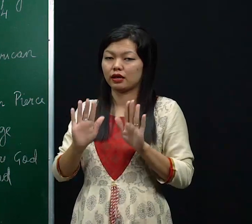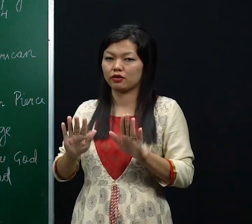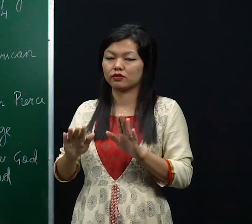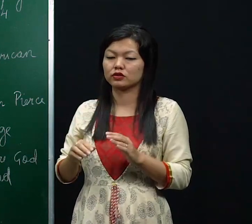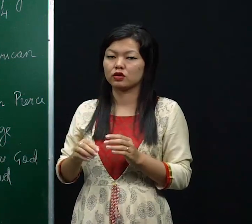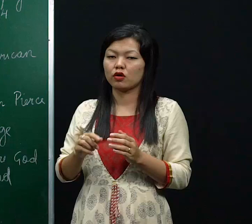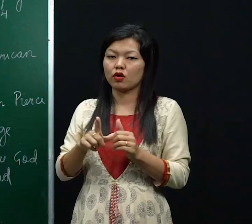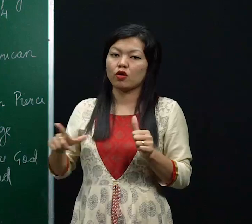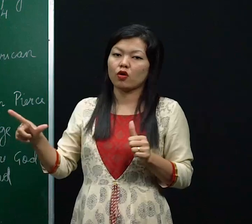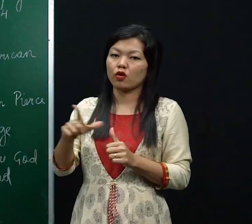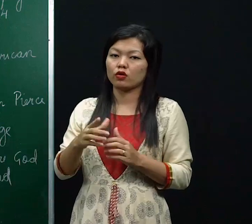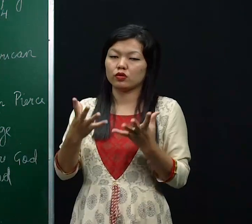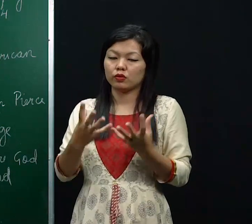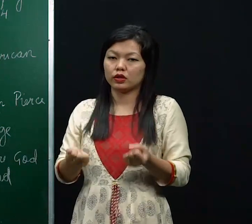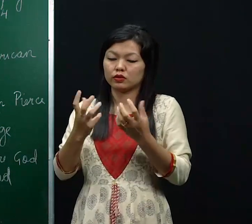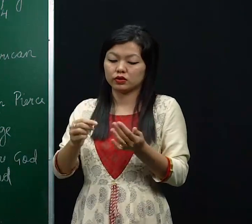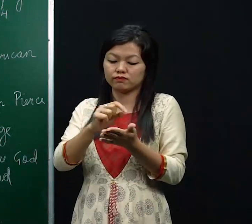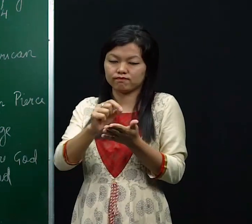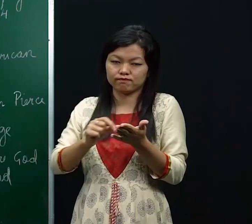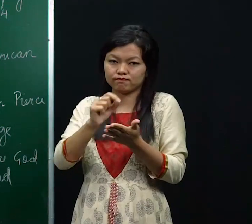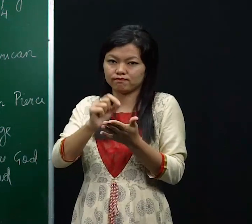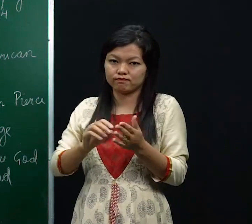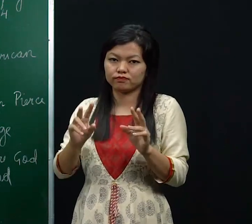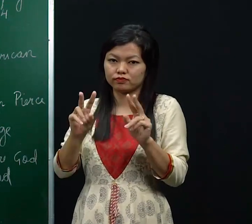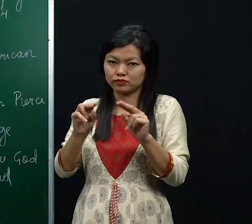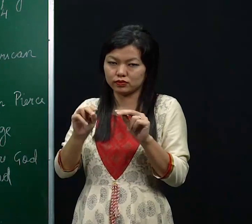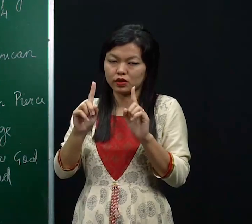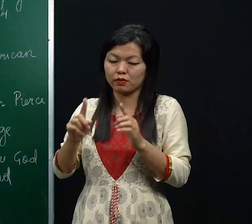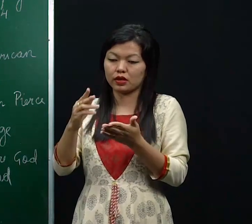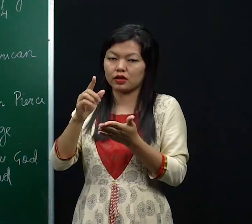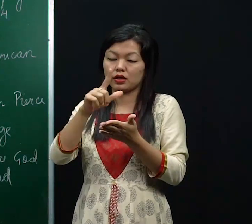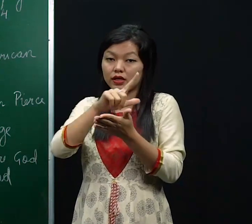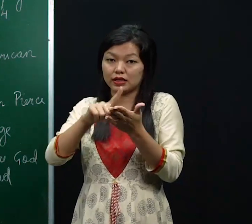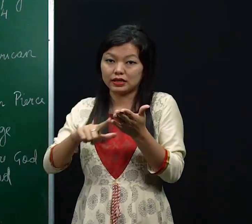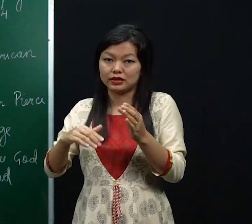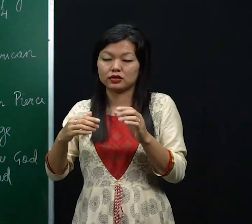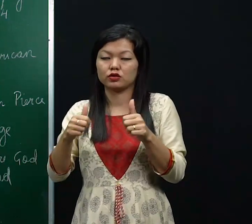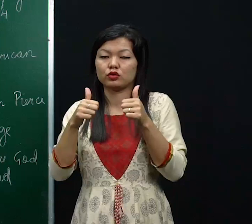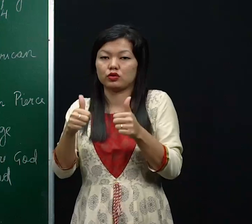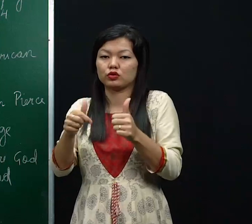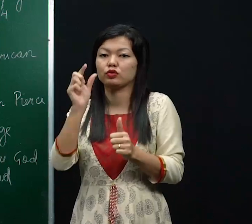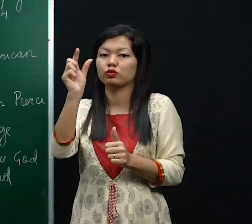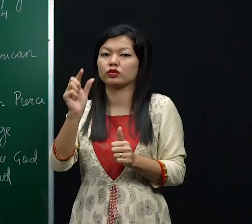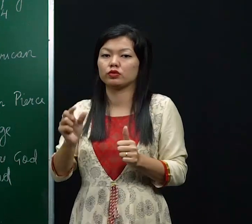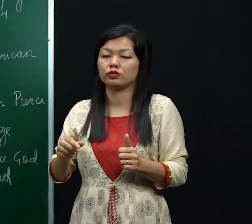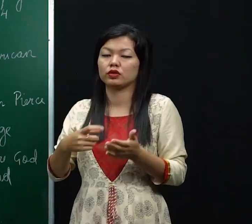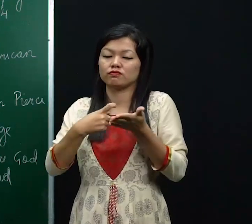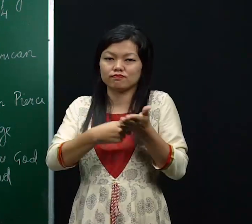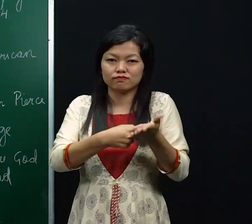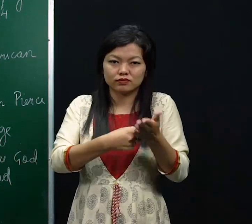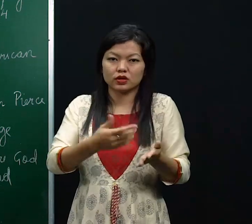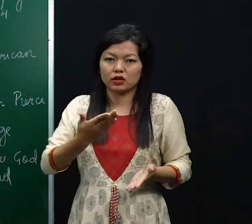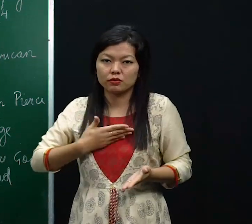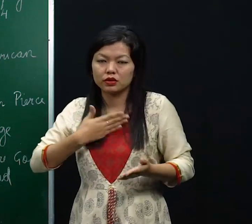chief of the tribe was so wise that he did not counter-attack. He did not react in a negative way. He